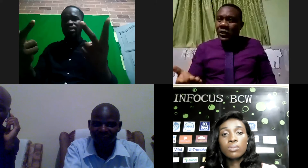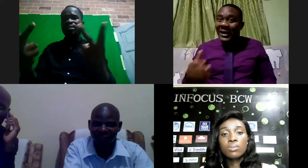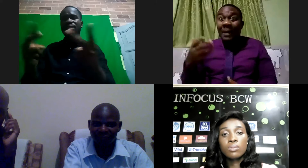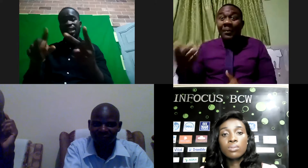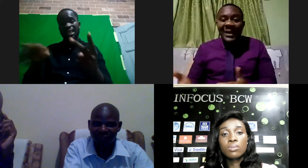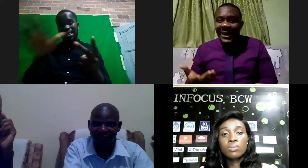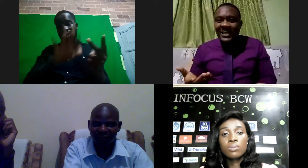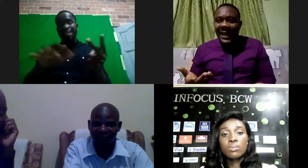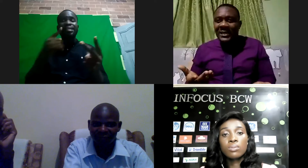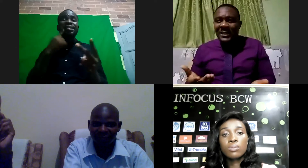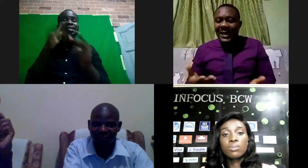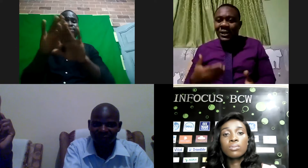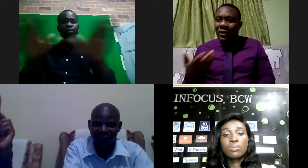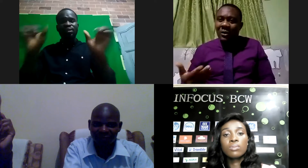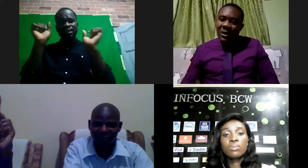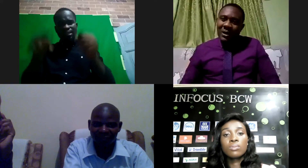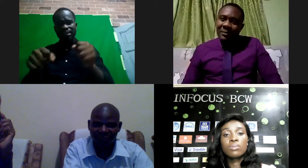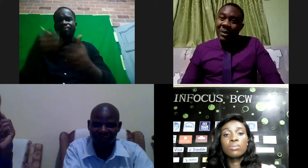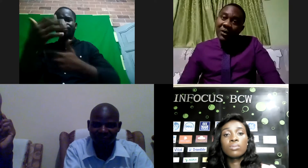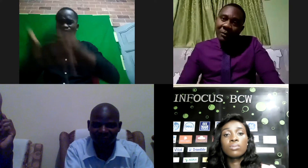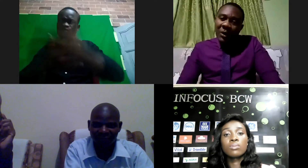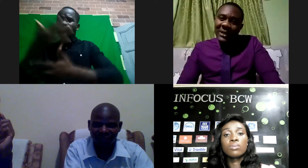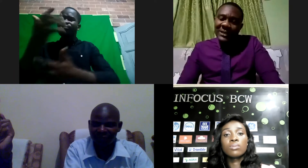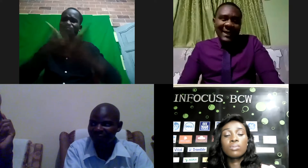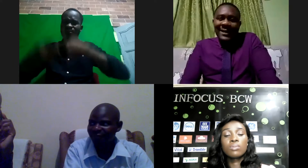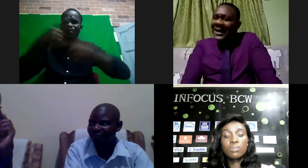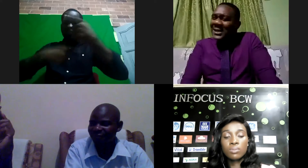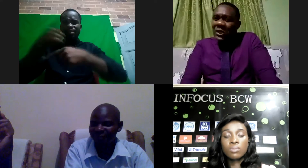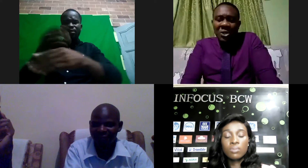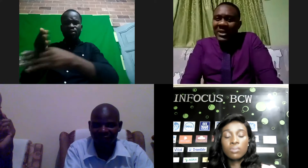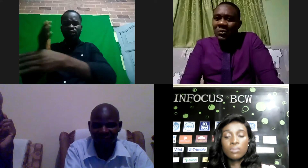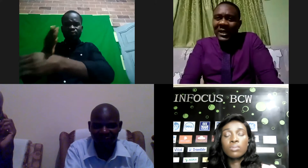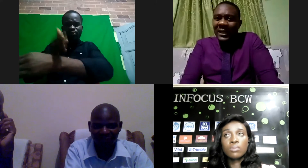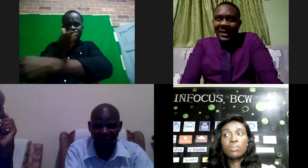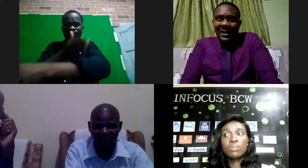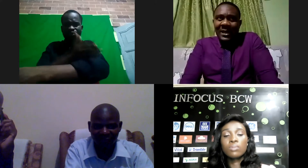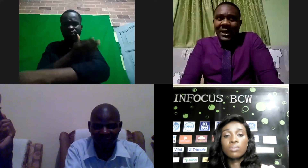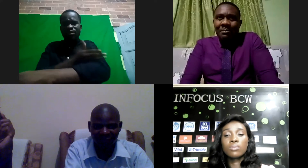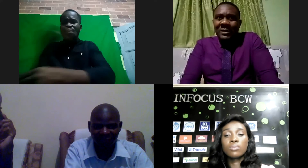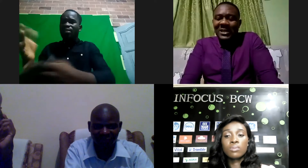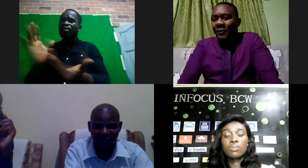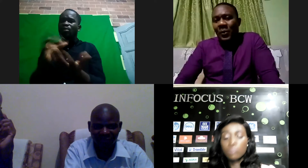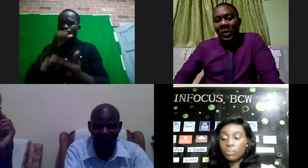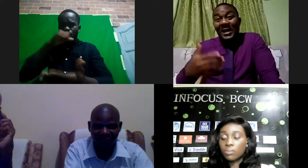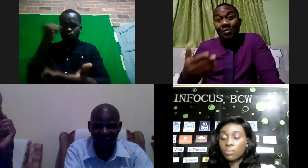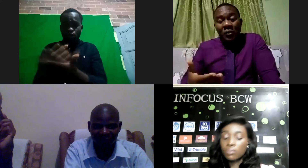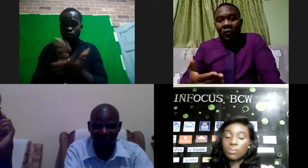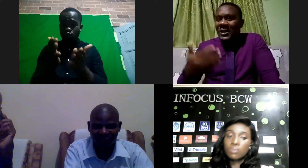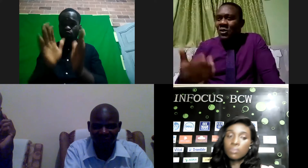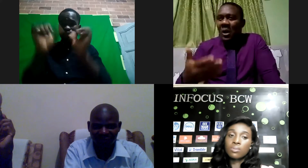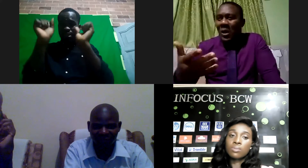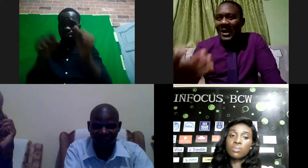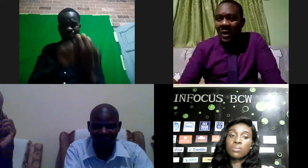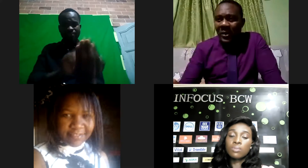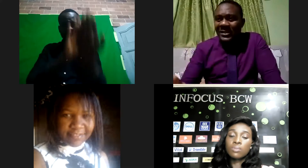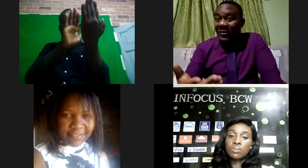deaf children can pick these signs and, improve upon it. And I think that is the surest way deaf people can improve. Once